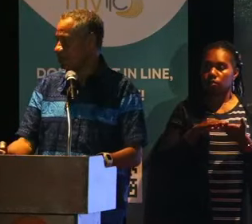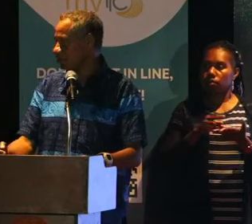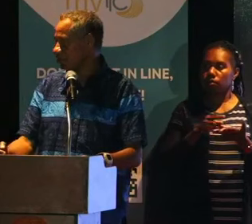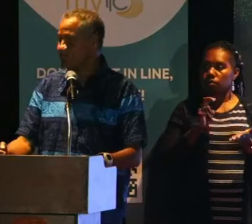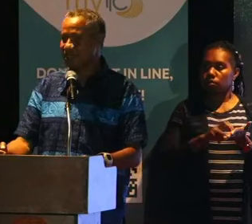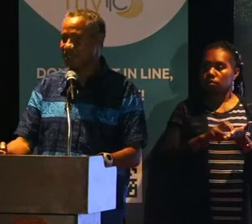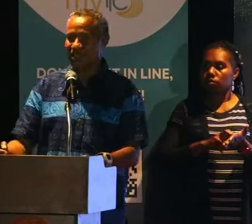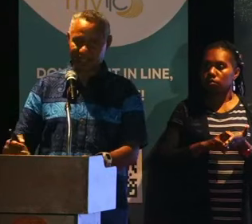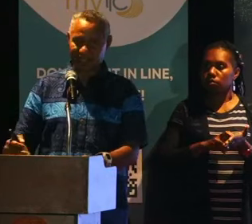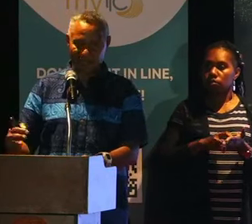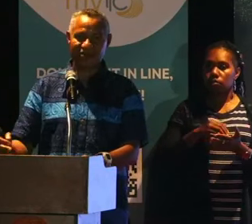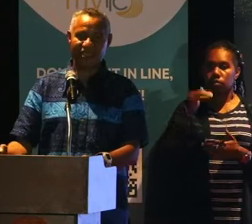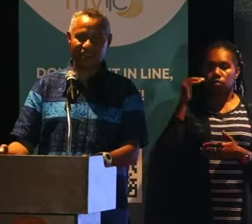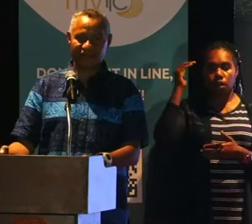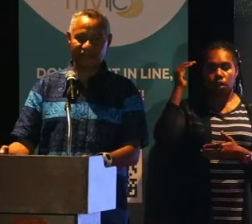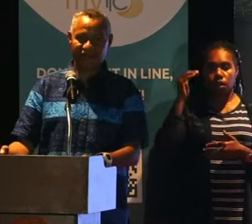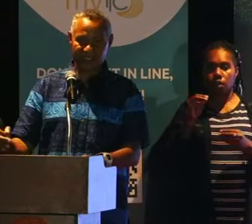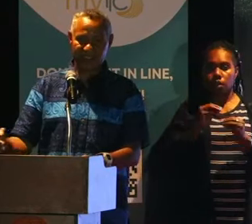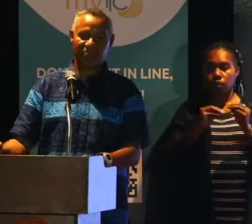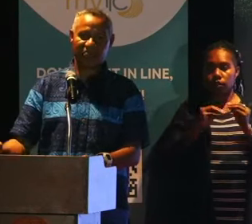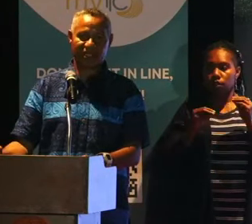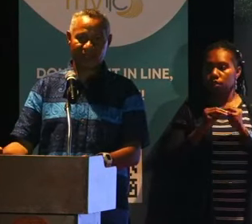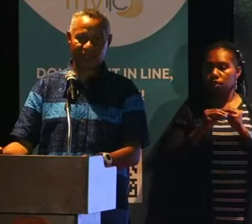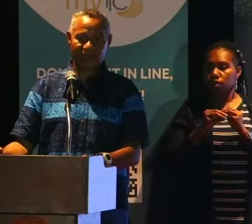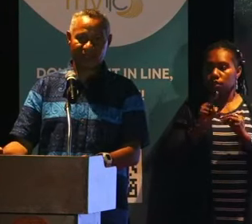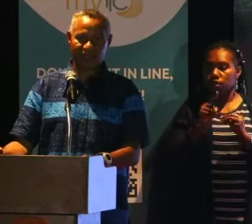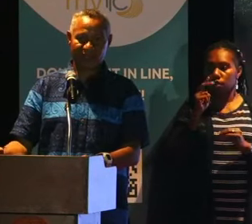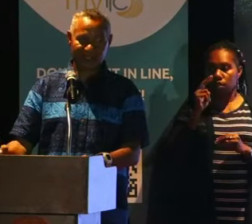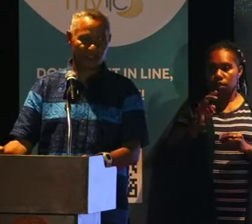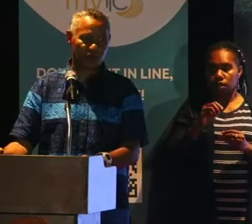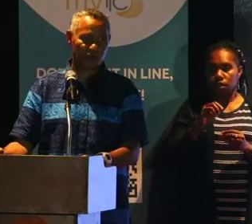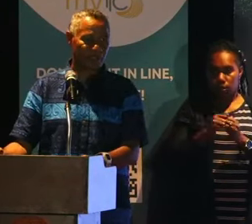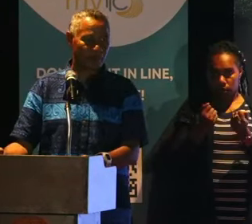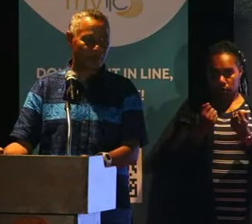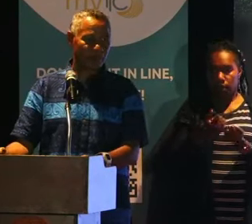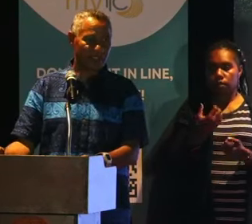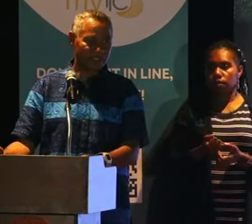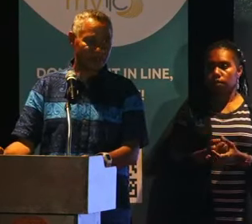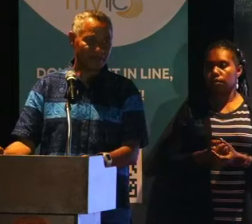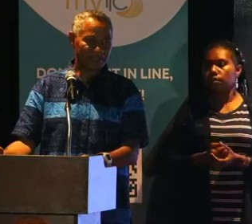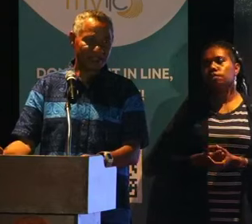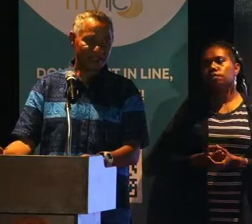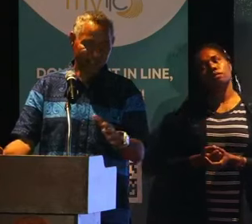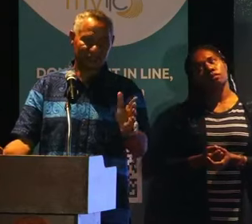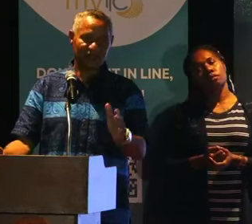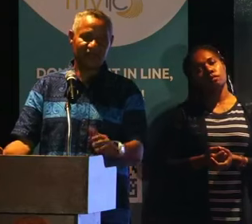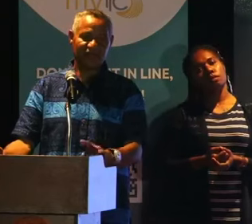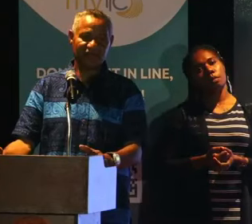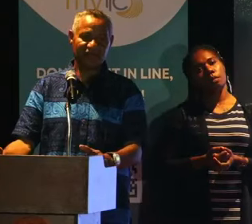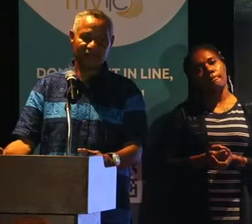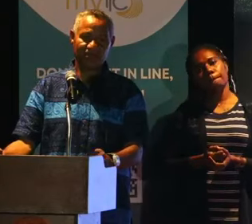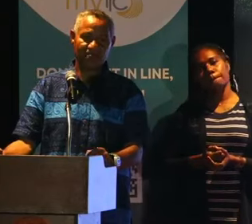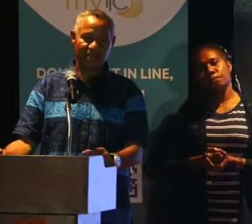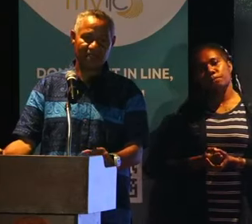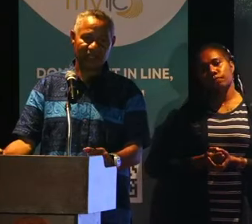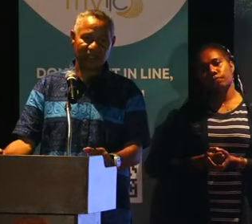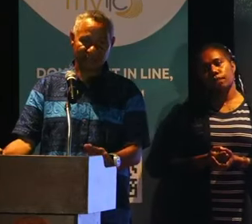final screening, and then we run the certificate at the same time. And then issue a certificate, and then we give them